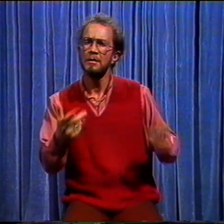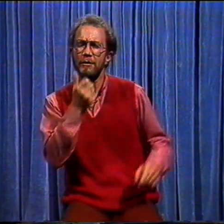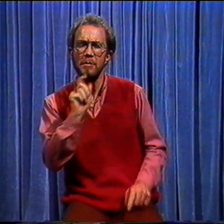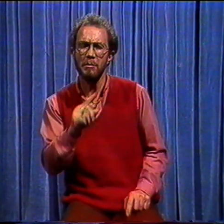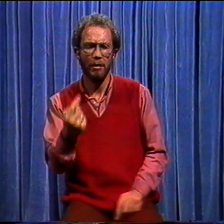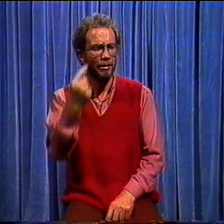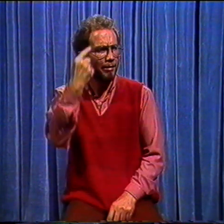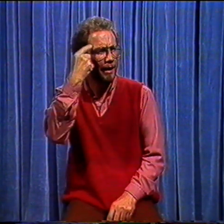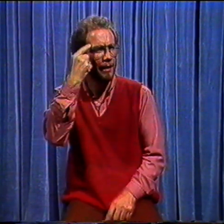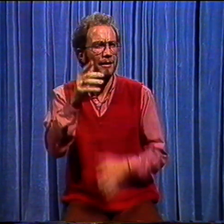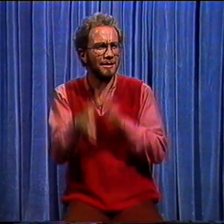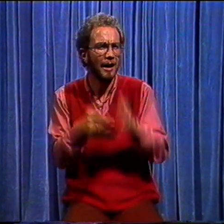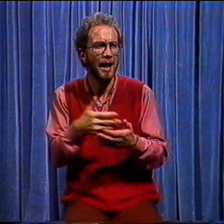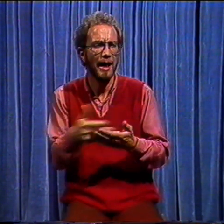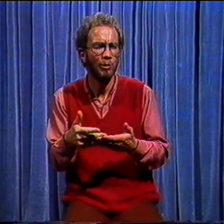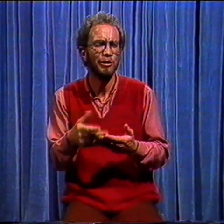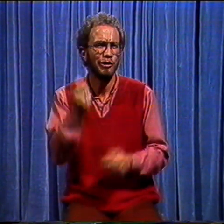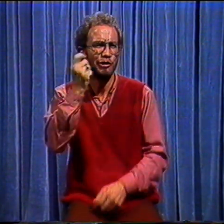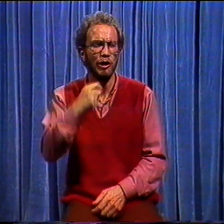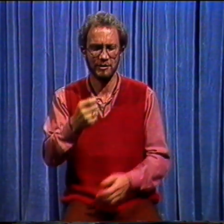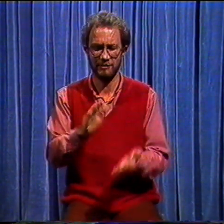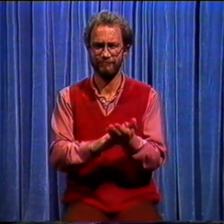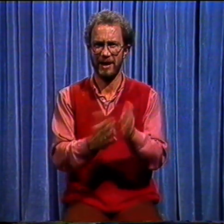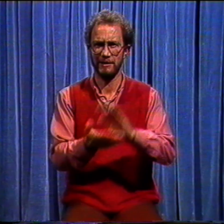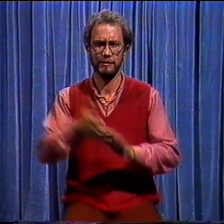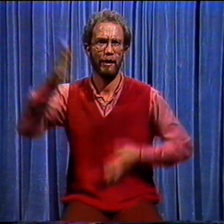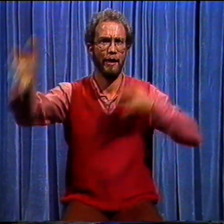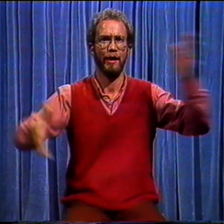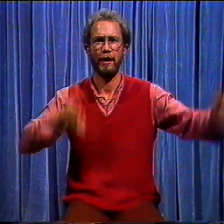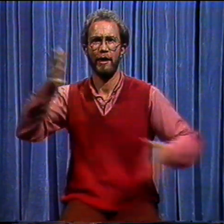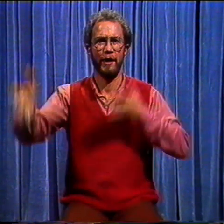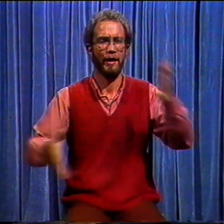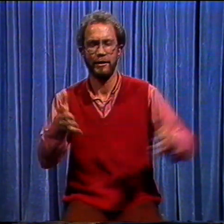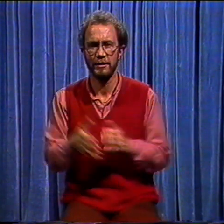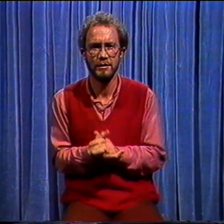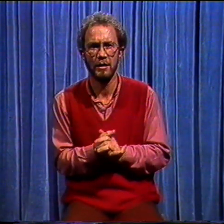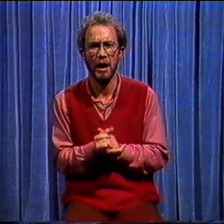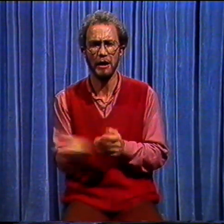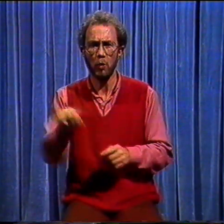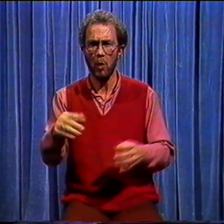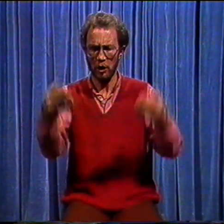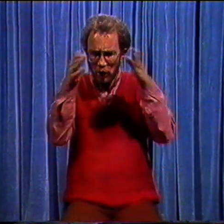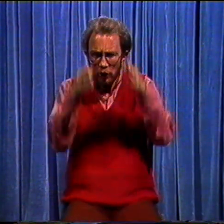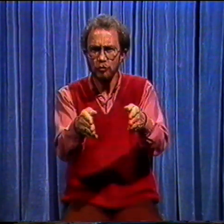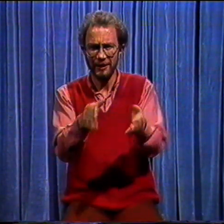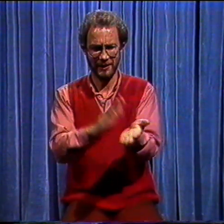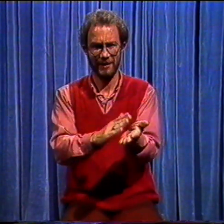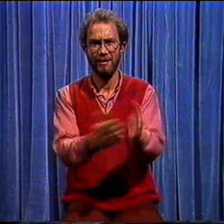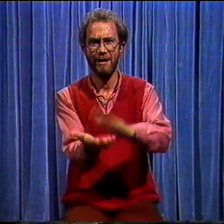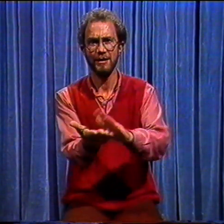A lot of people think that sign language is just waving our hands about, and it's all concentrated in